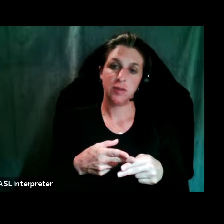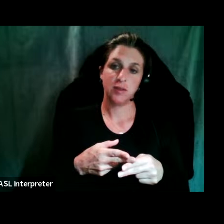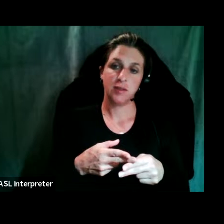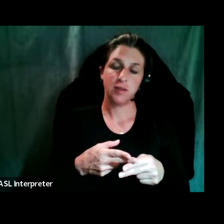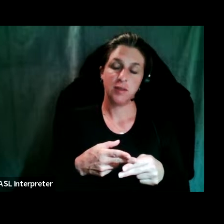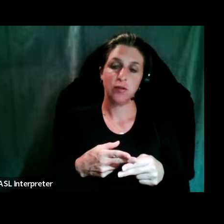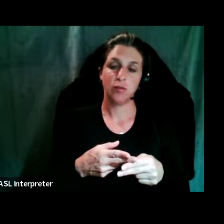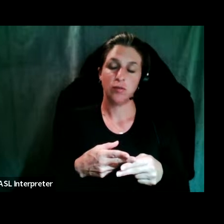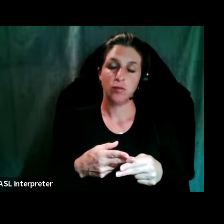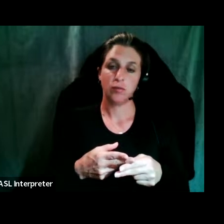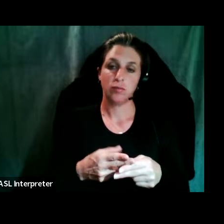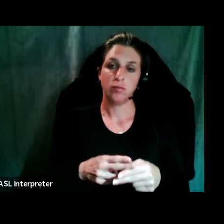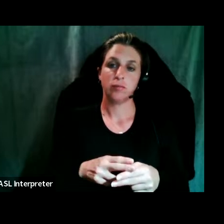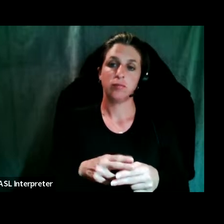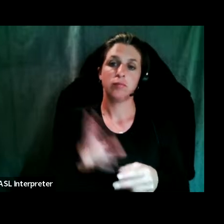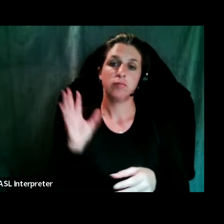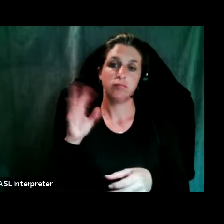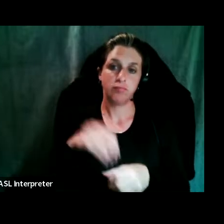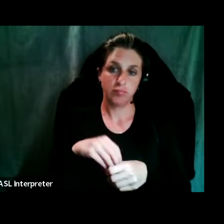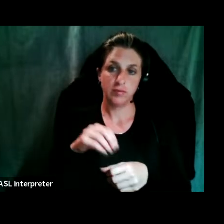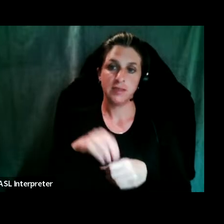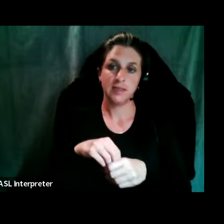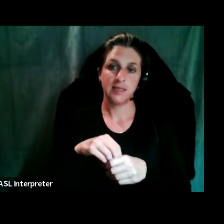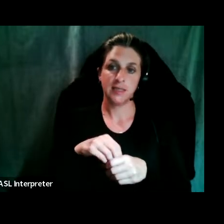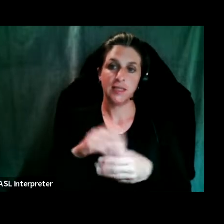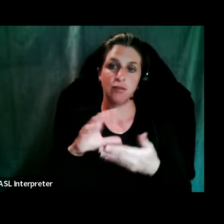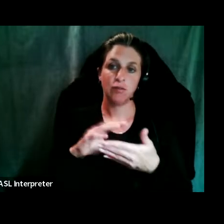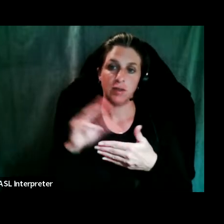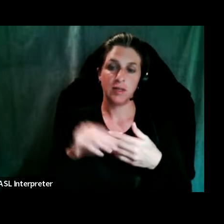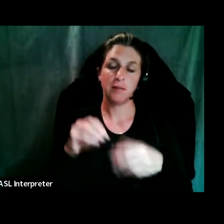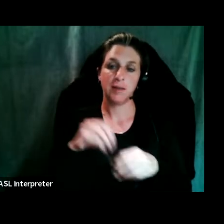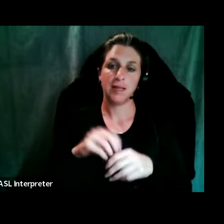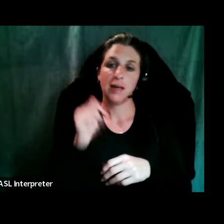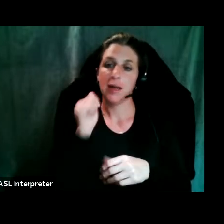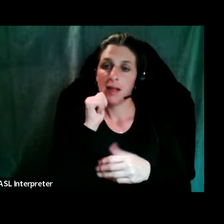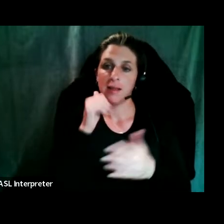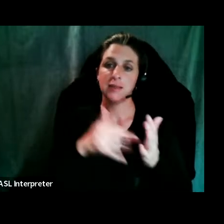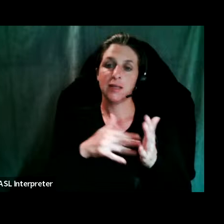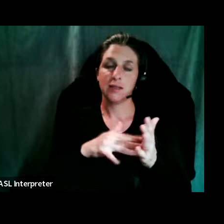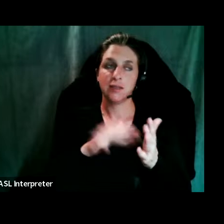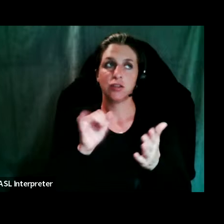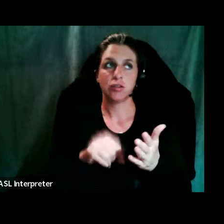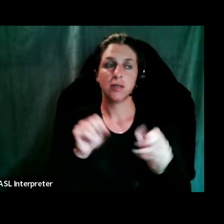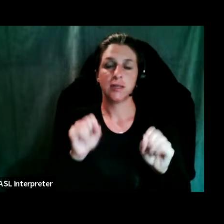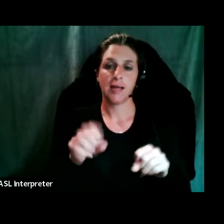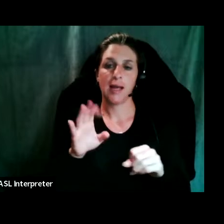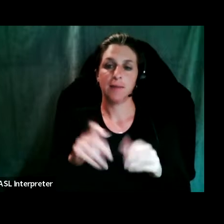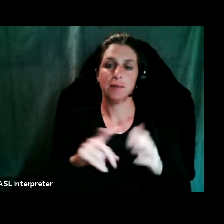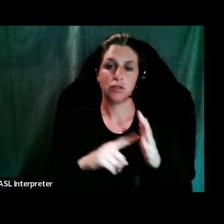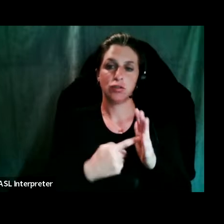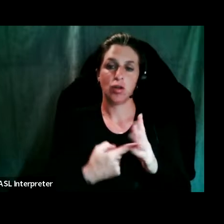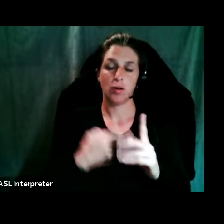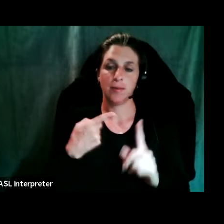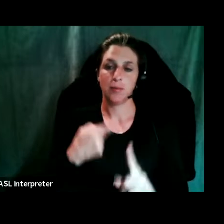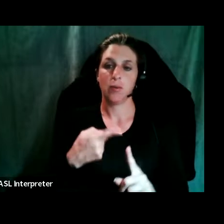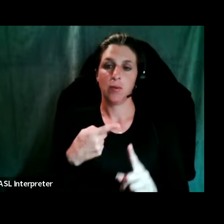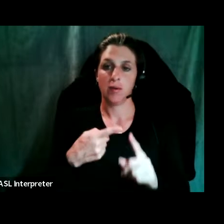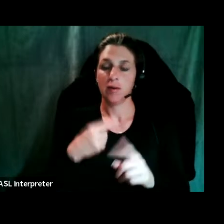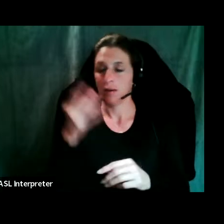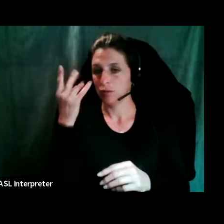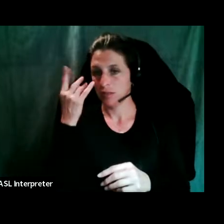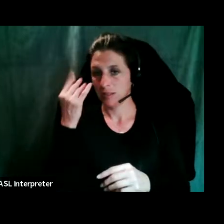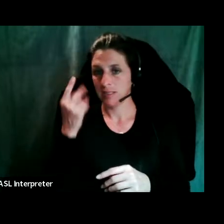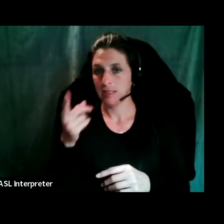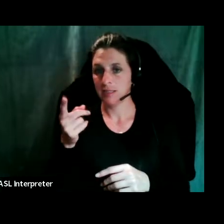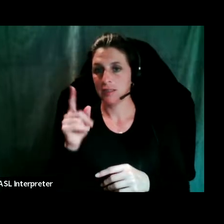incorporating this into the curriculum in ethnic studies could be a starting point, because I was just thinking when you were speaking,